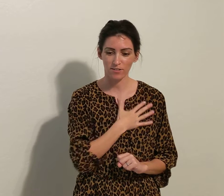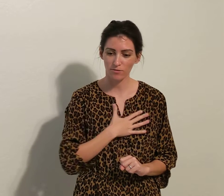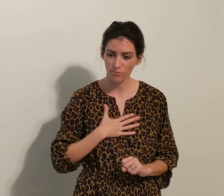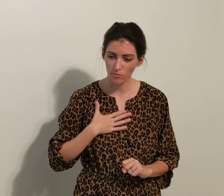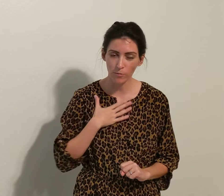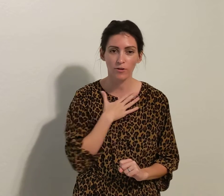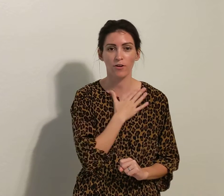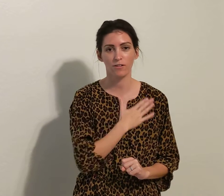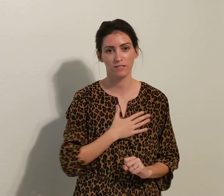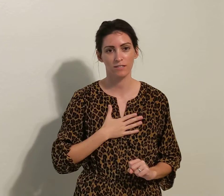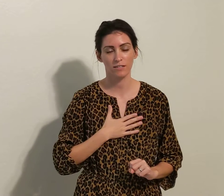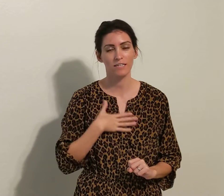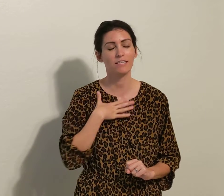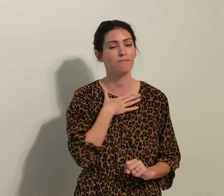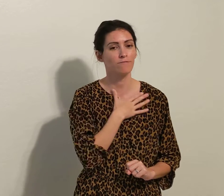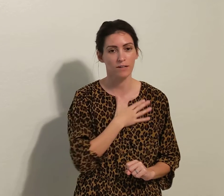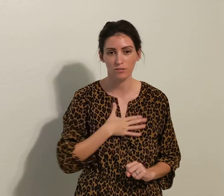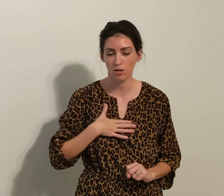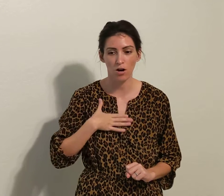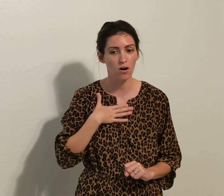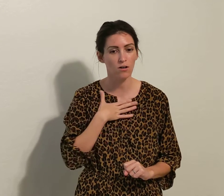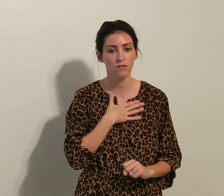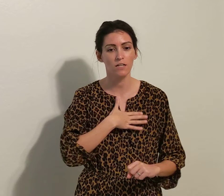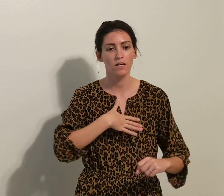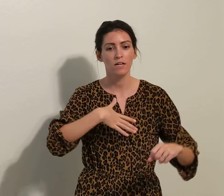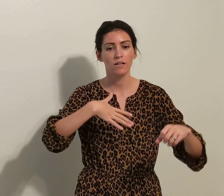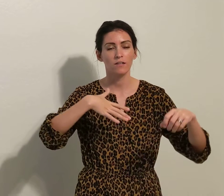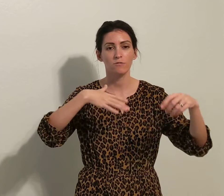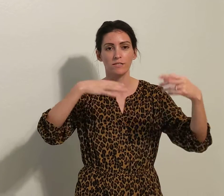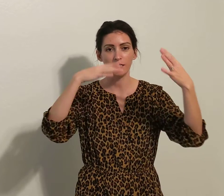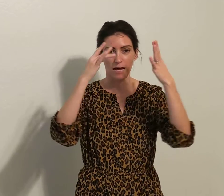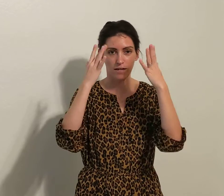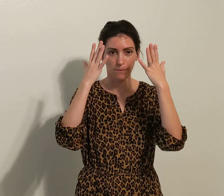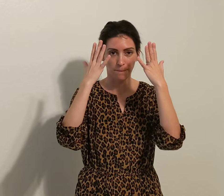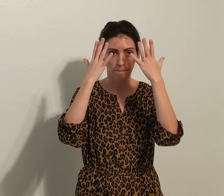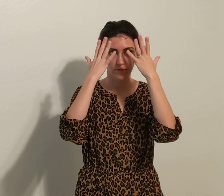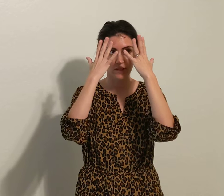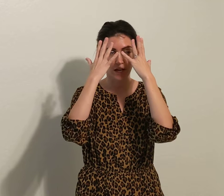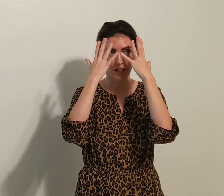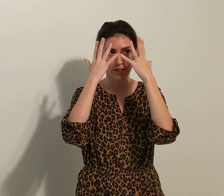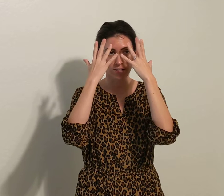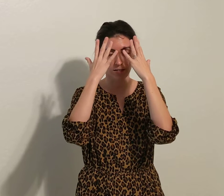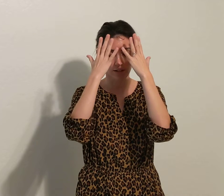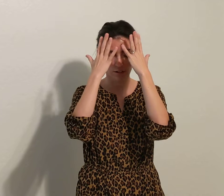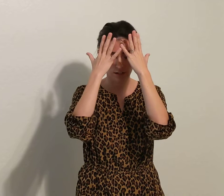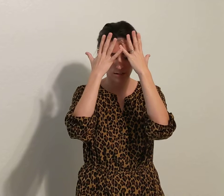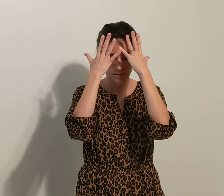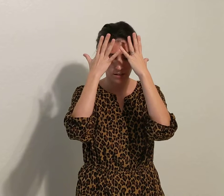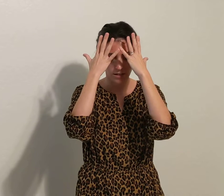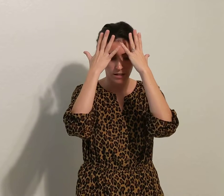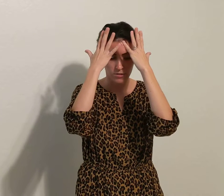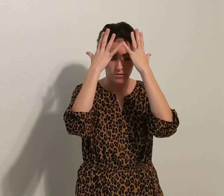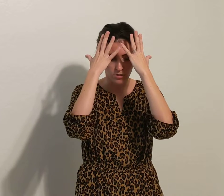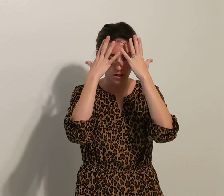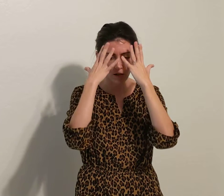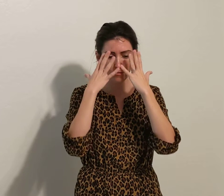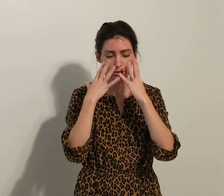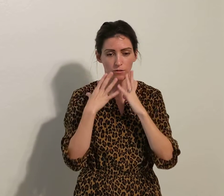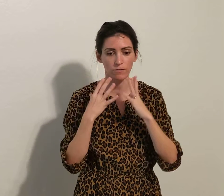going to rub your heart. He felt all that was sad. Sad is taking your hands and you're covering your face.